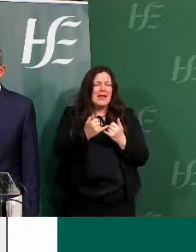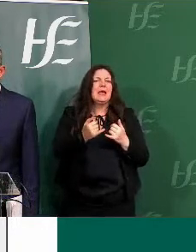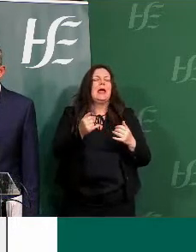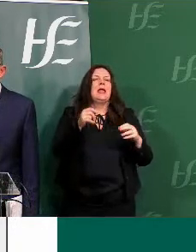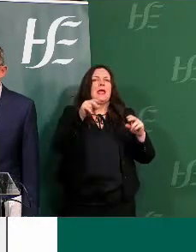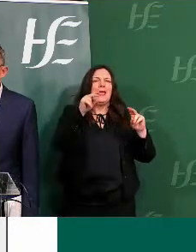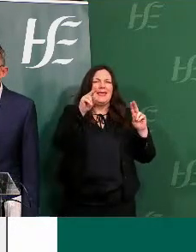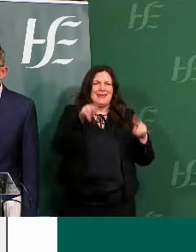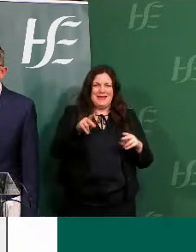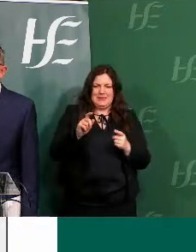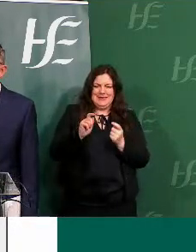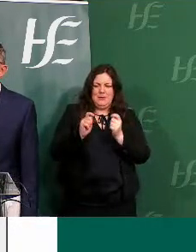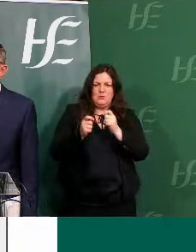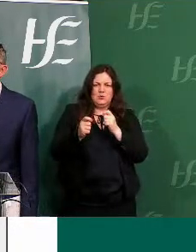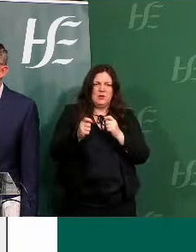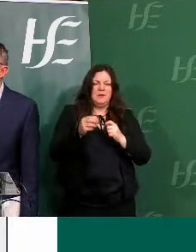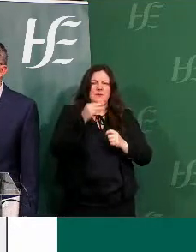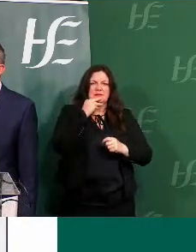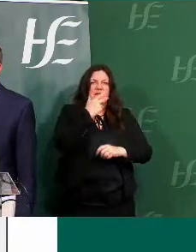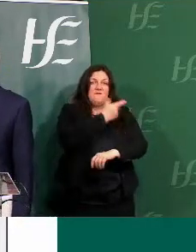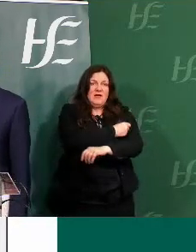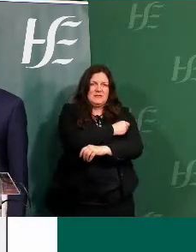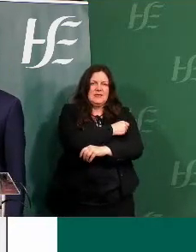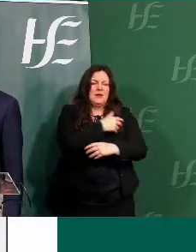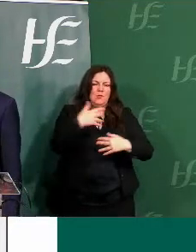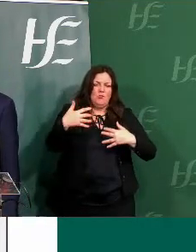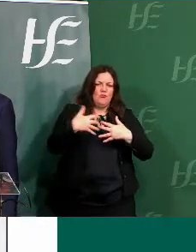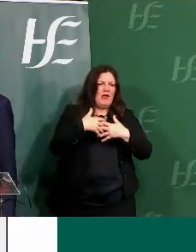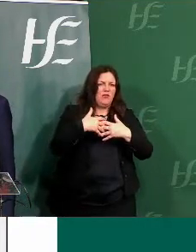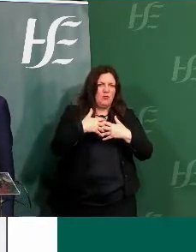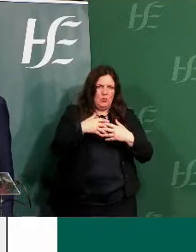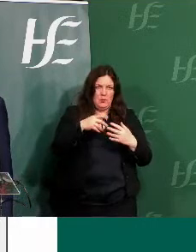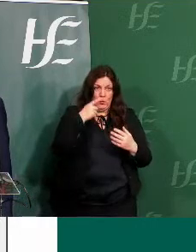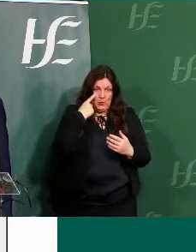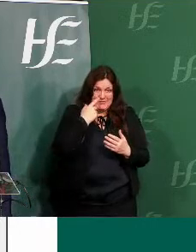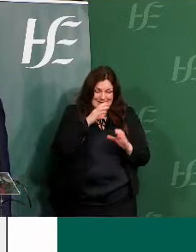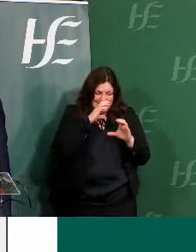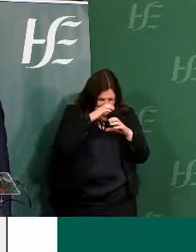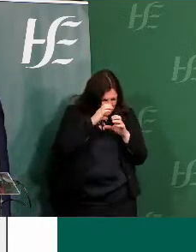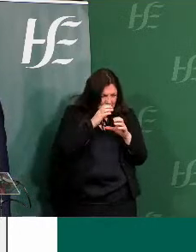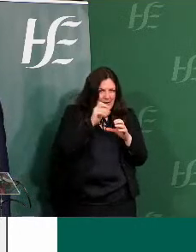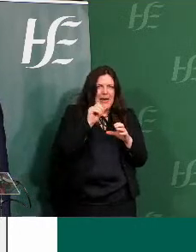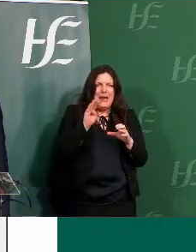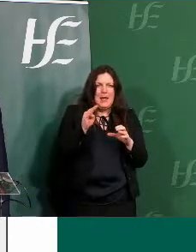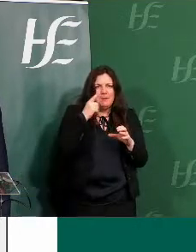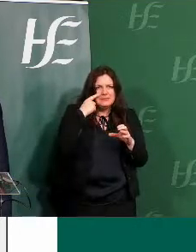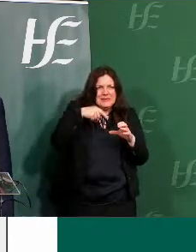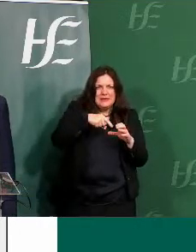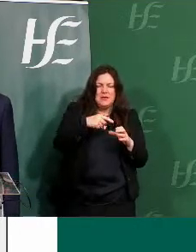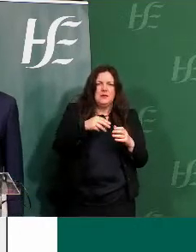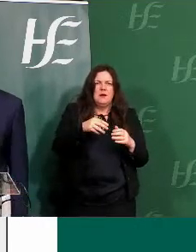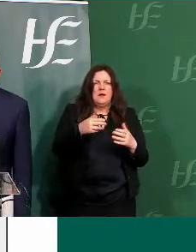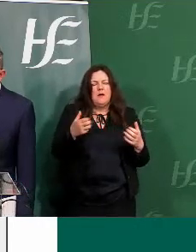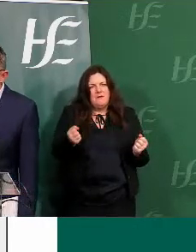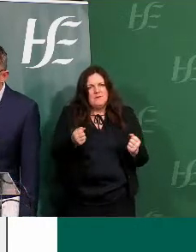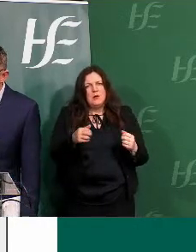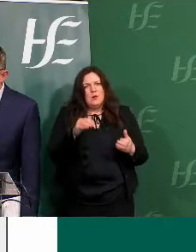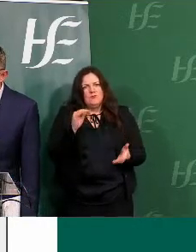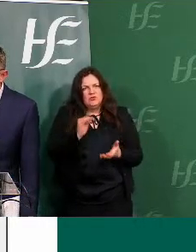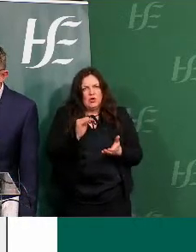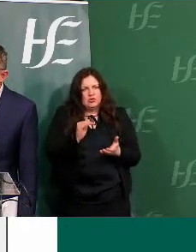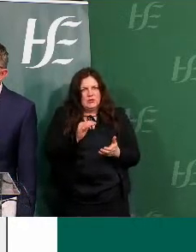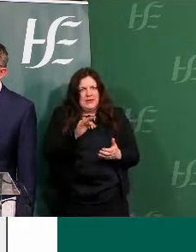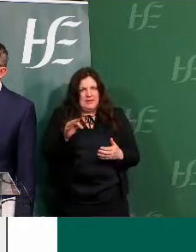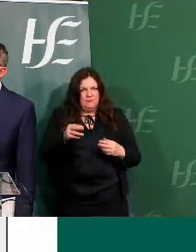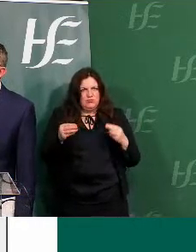at with mutations and now beginning to come through in the lab studies where they're seeing a big reduction in the antibody titers. That isn't to say